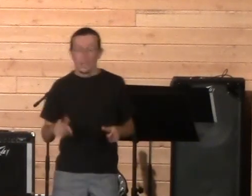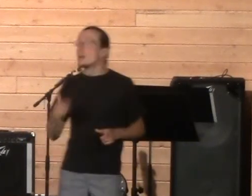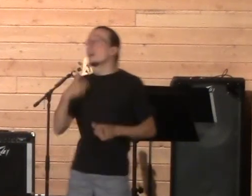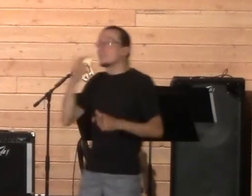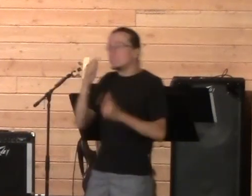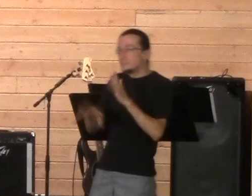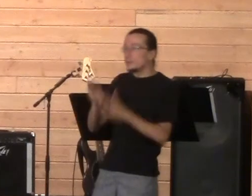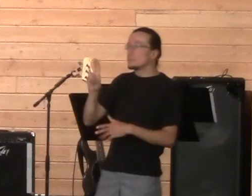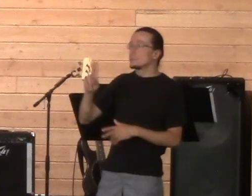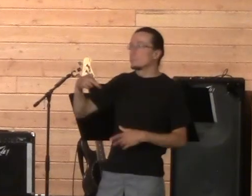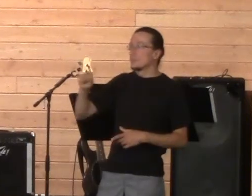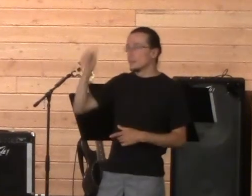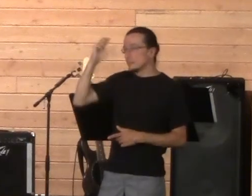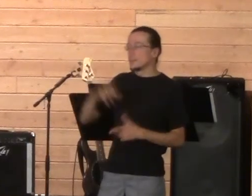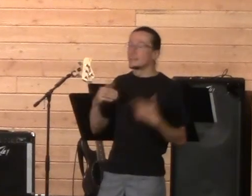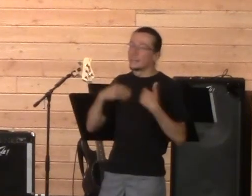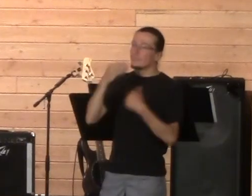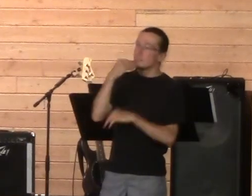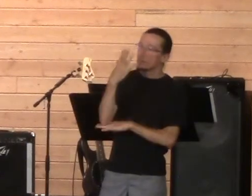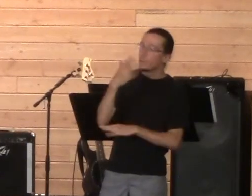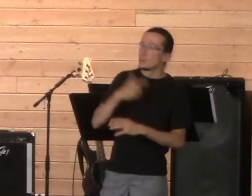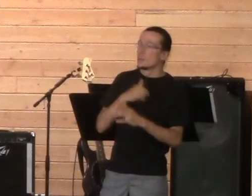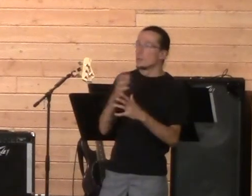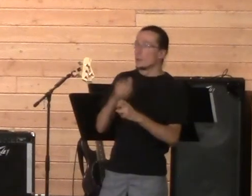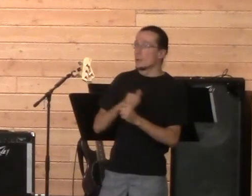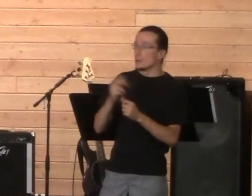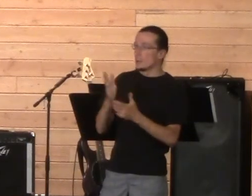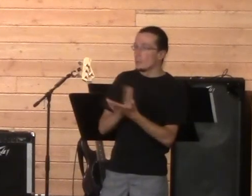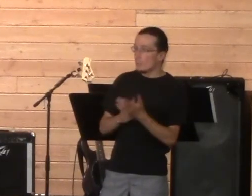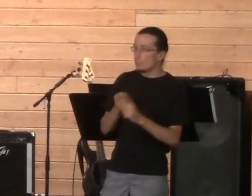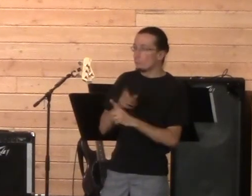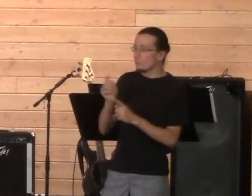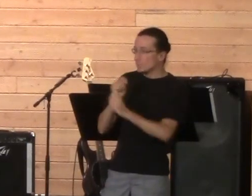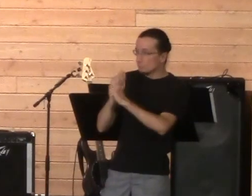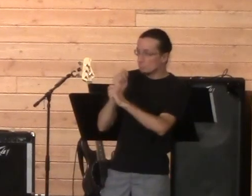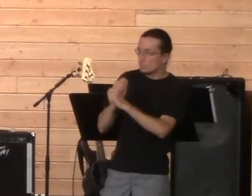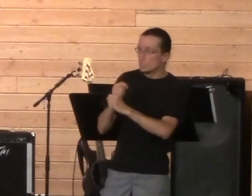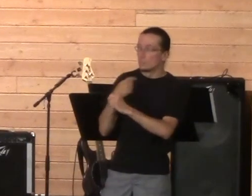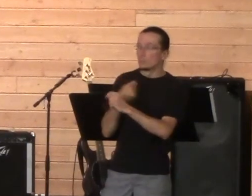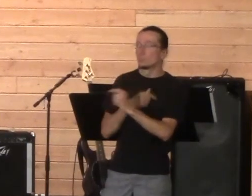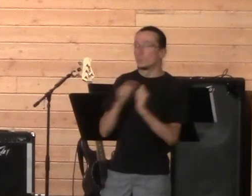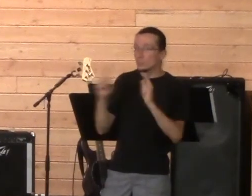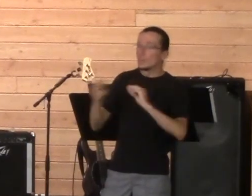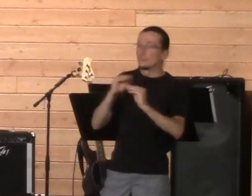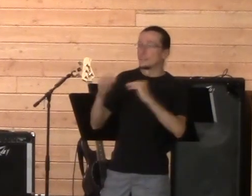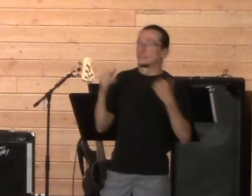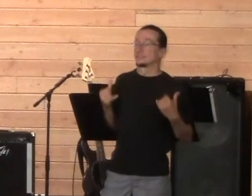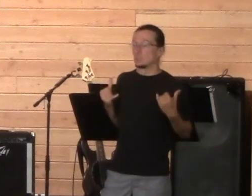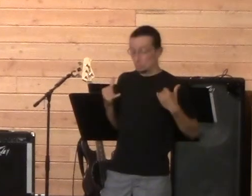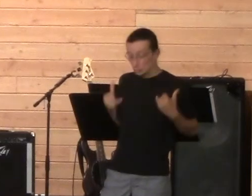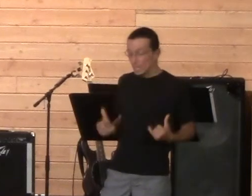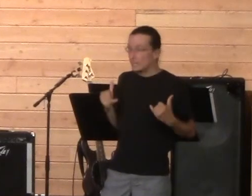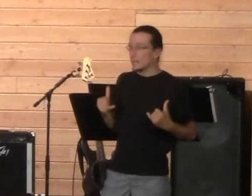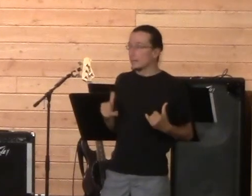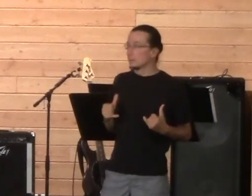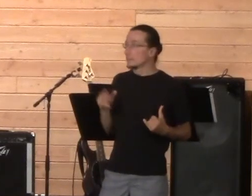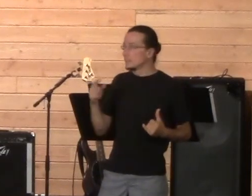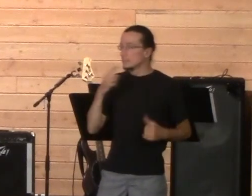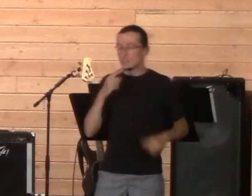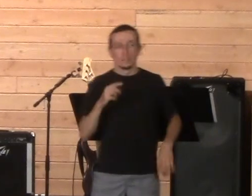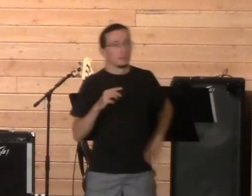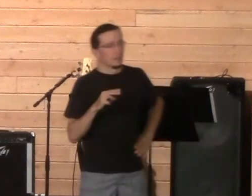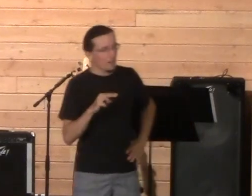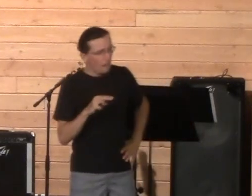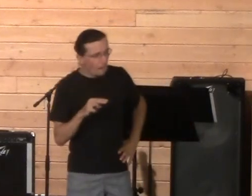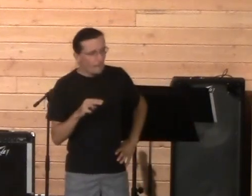man. He was having lunch, and I got the part out of his truck, and we're on our way to fix it. He said this, you,